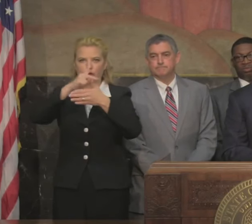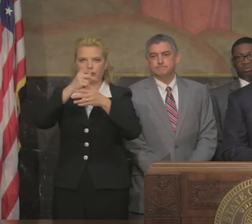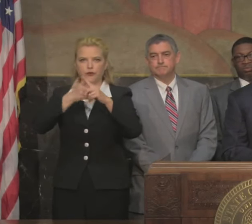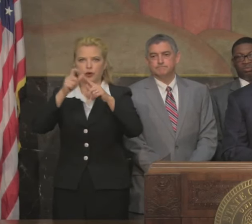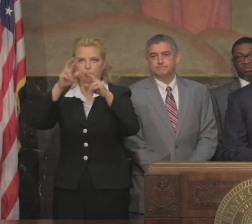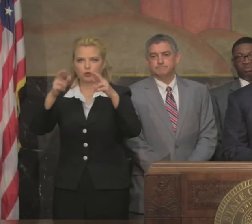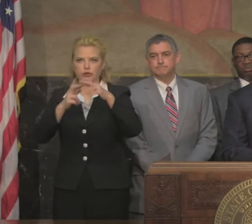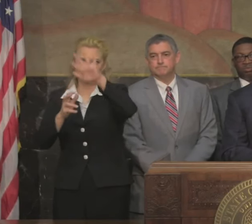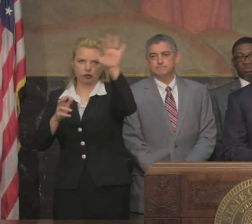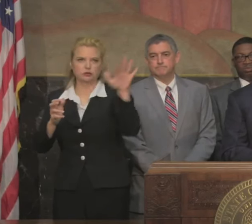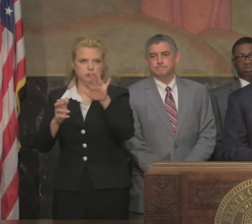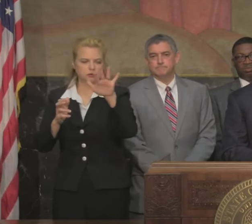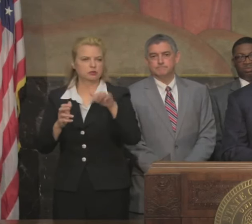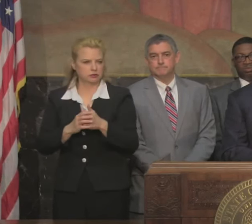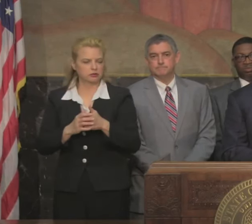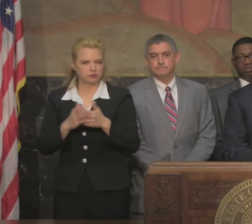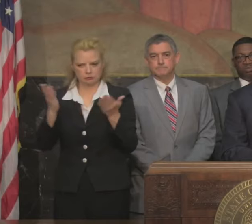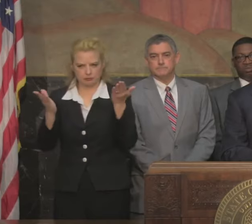Any other questions?